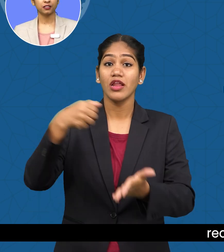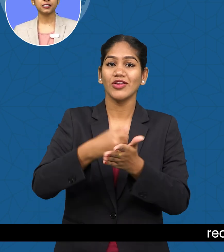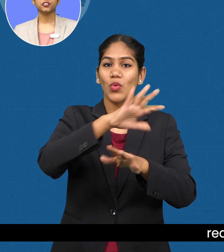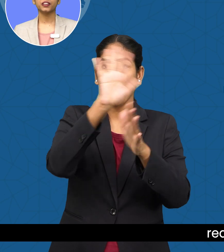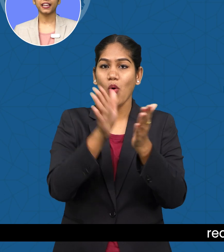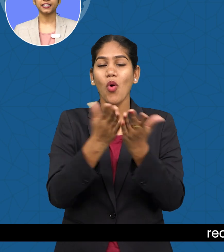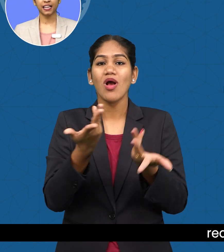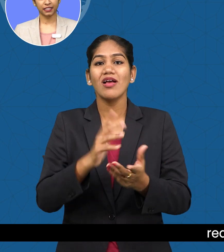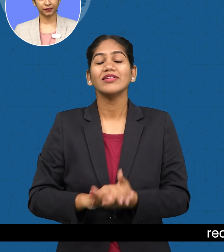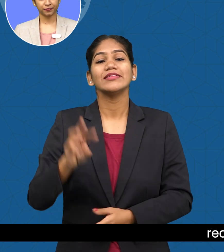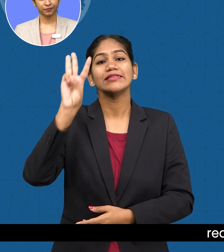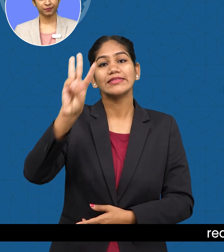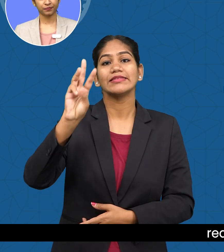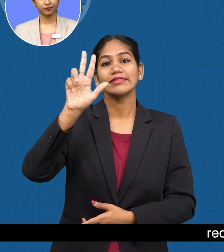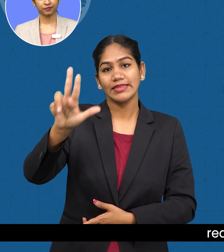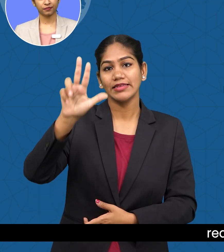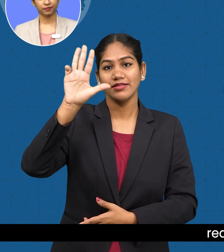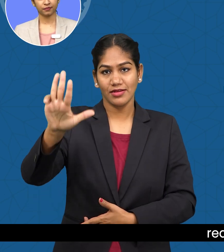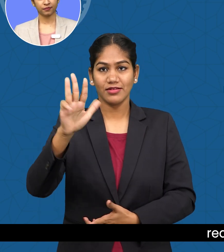reached 389.